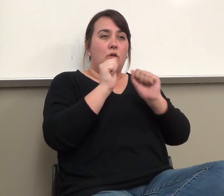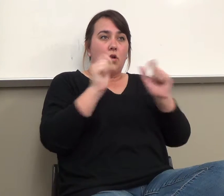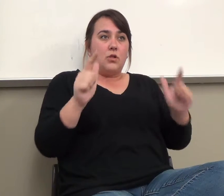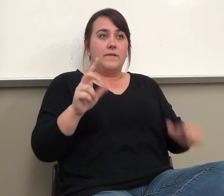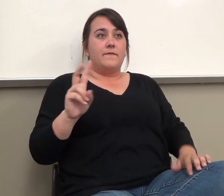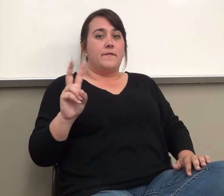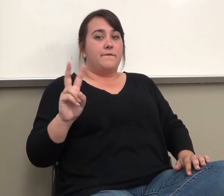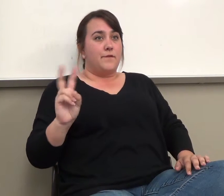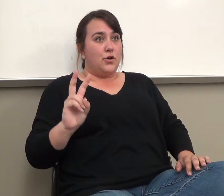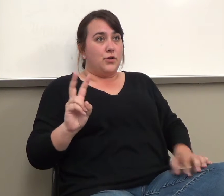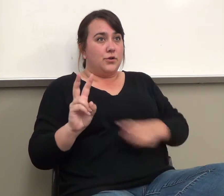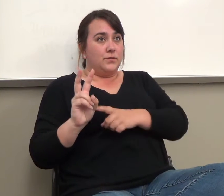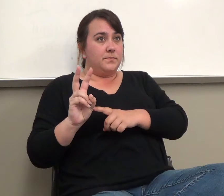verbs